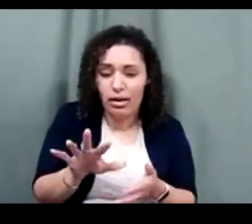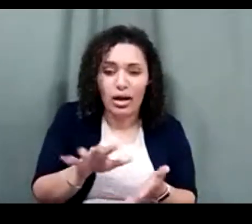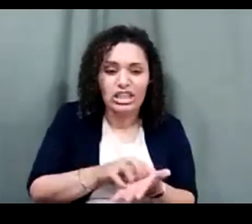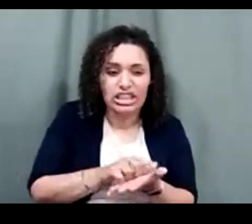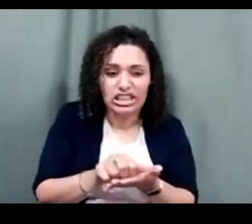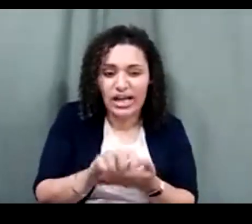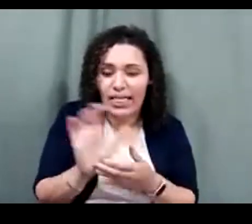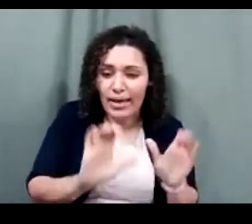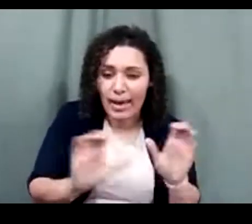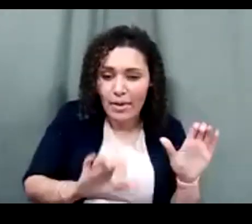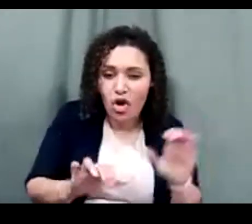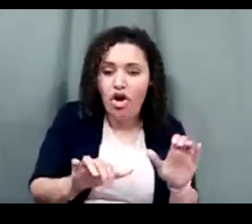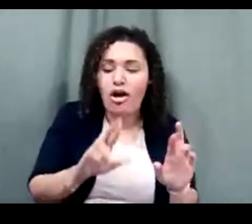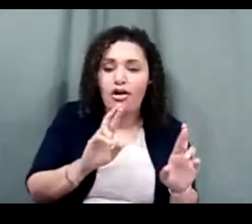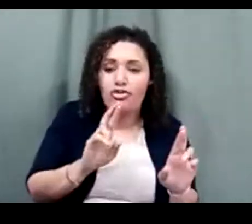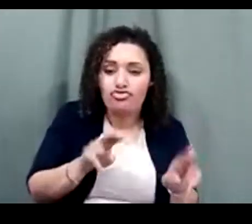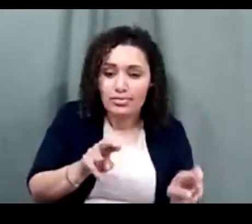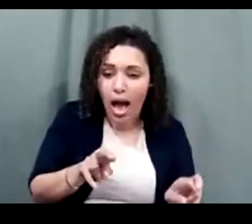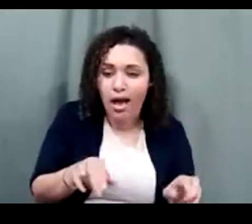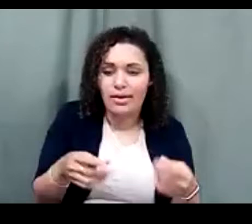a lot faster. Everything's happening faster.